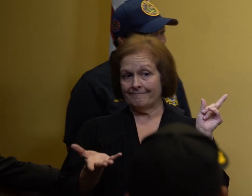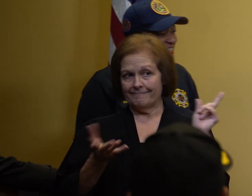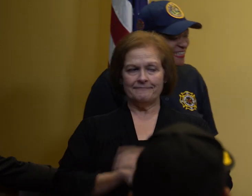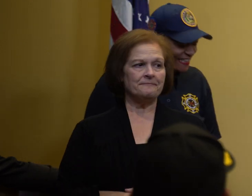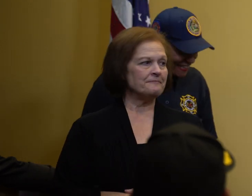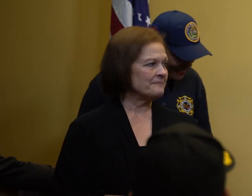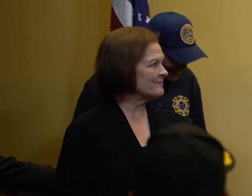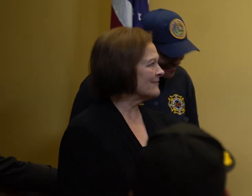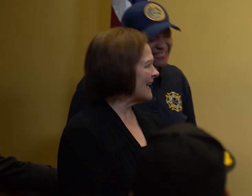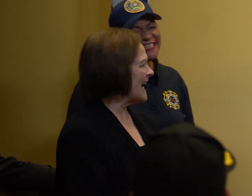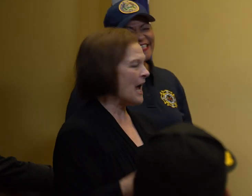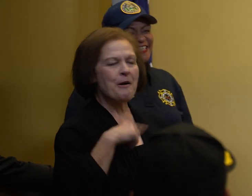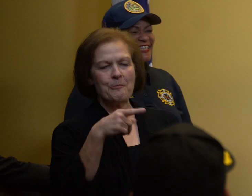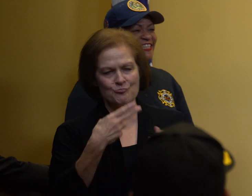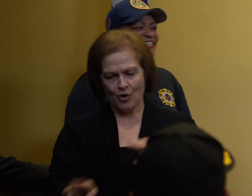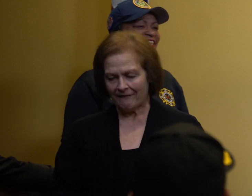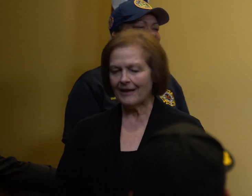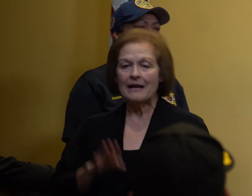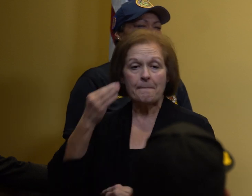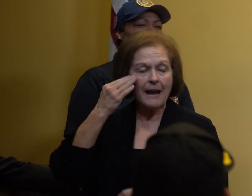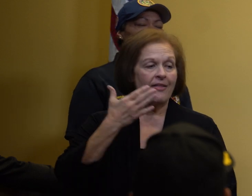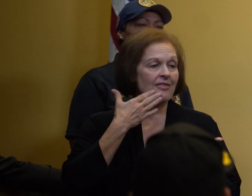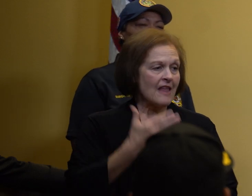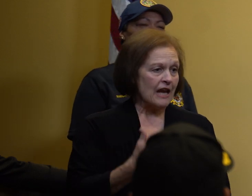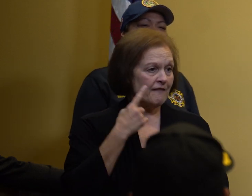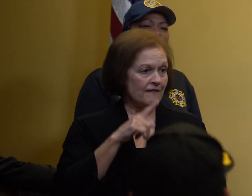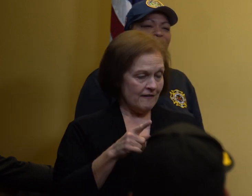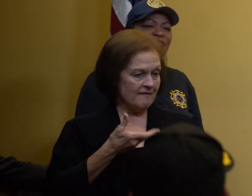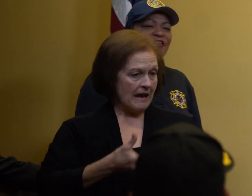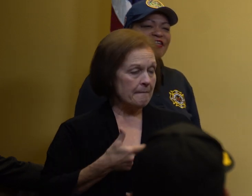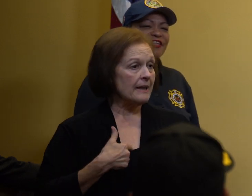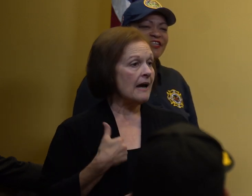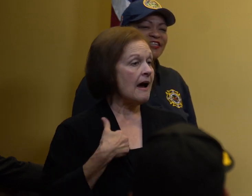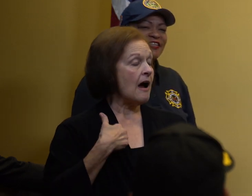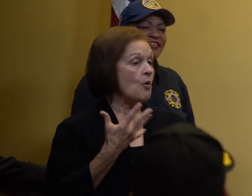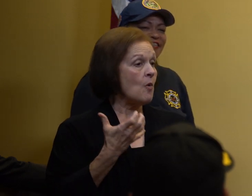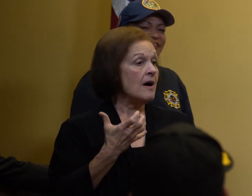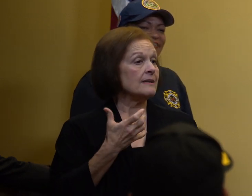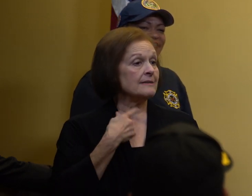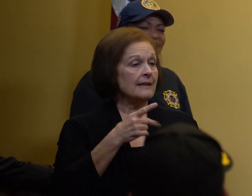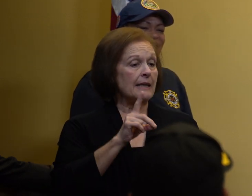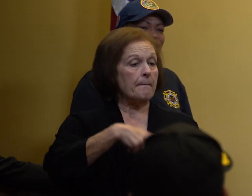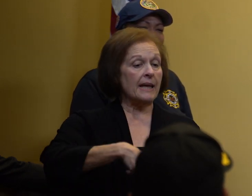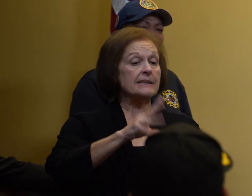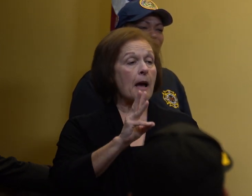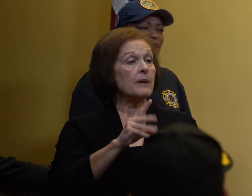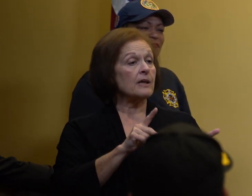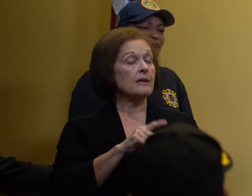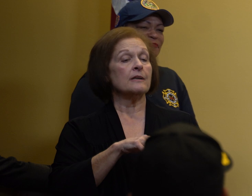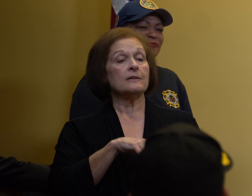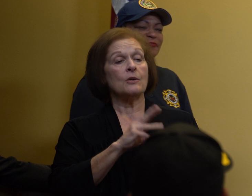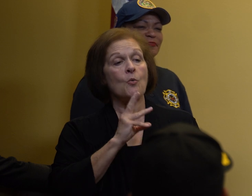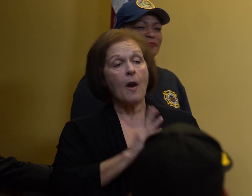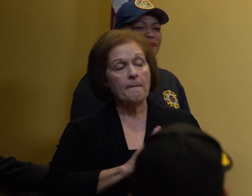That, but very briefly, thank you, Madam Mayor, for having us here today. I do want to give a shout out to DPW, to the Sewer and Water